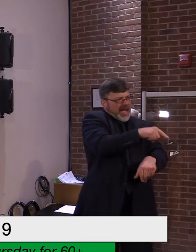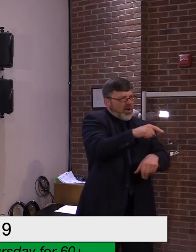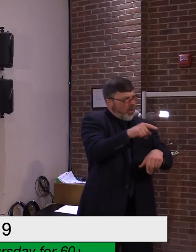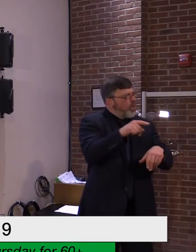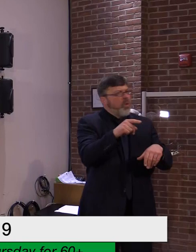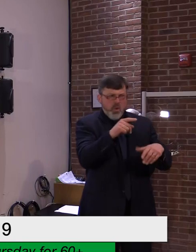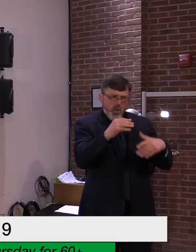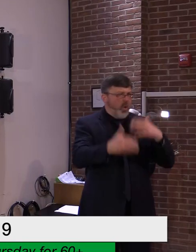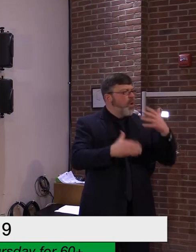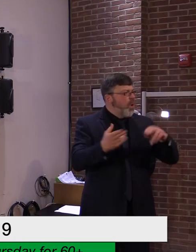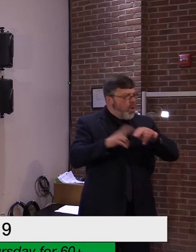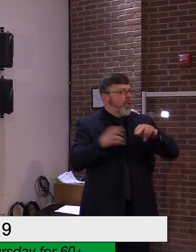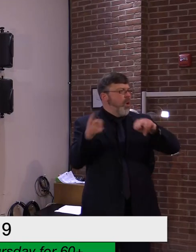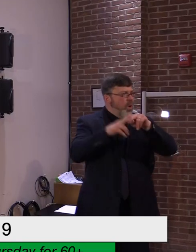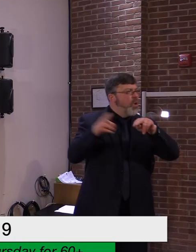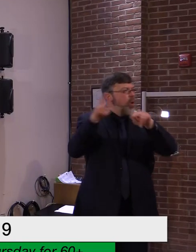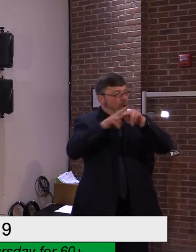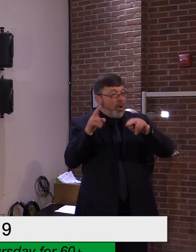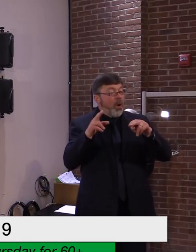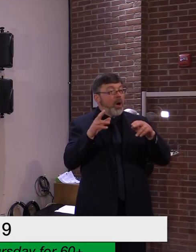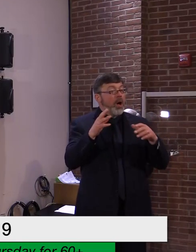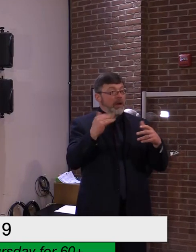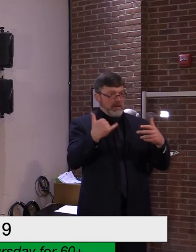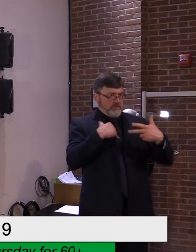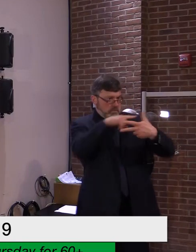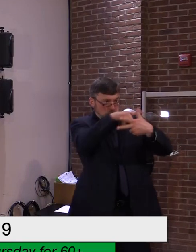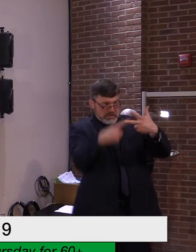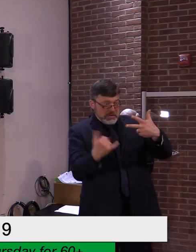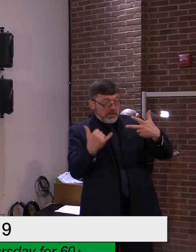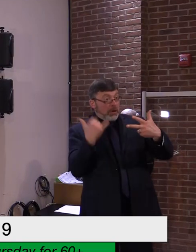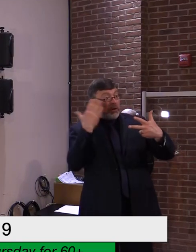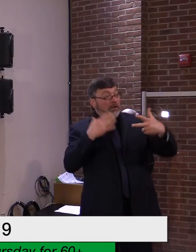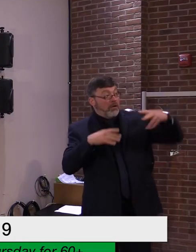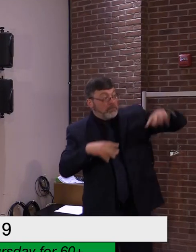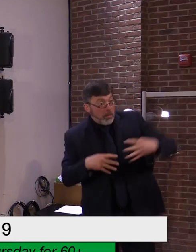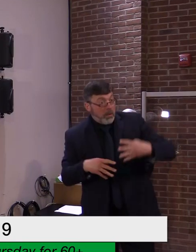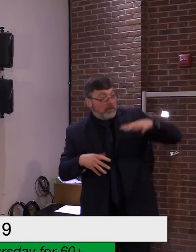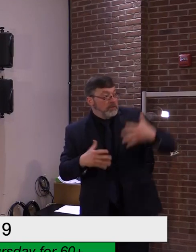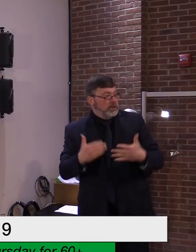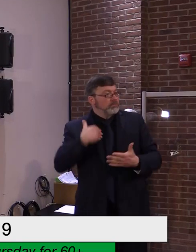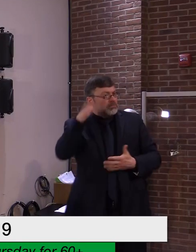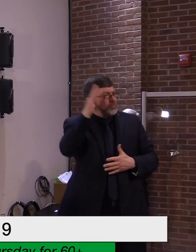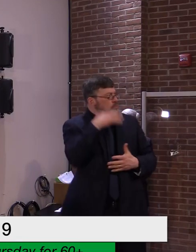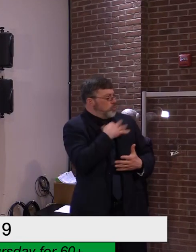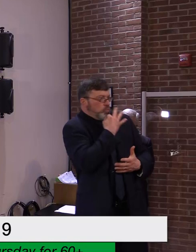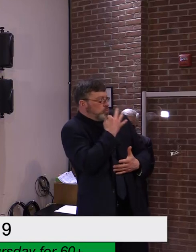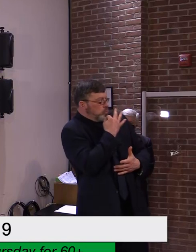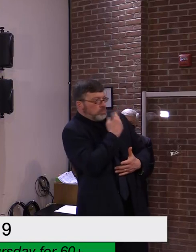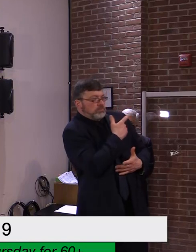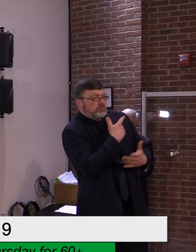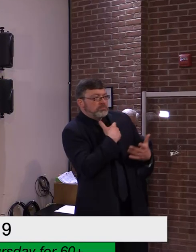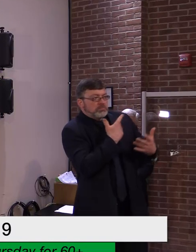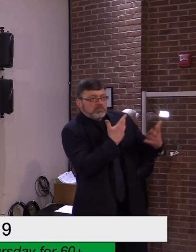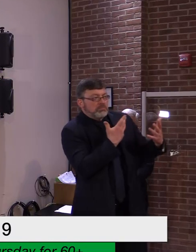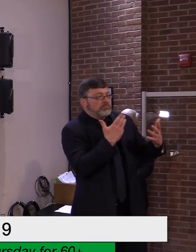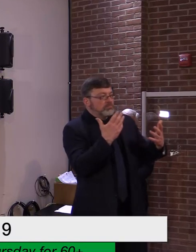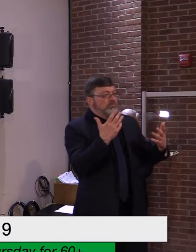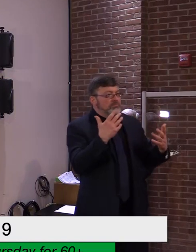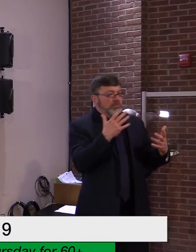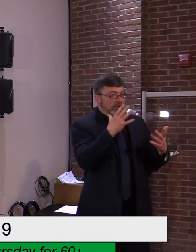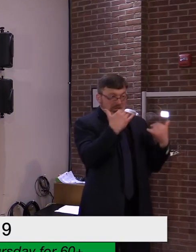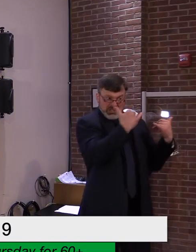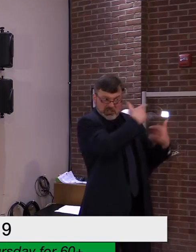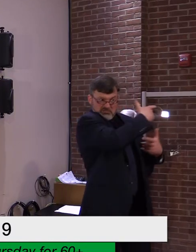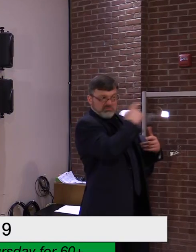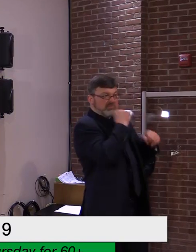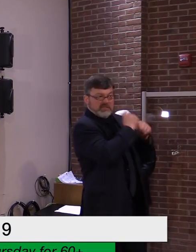our current vaccination plans, but I welcome the continued research and review. It's important to have vaccines